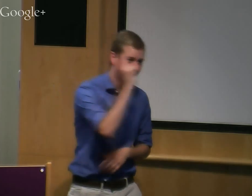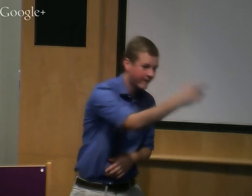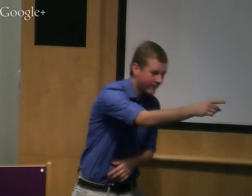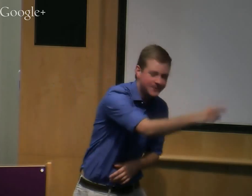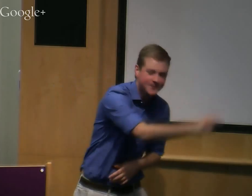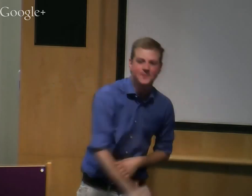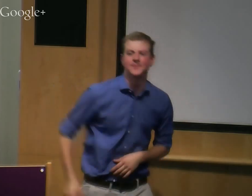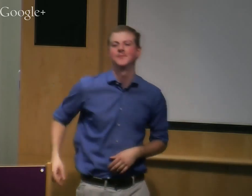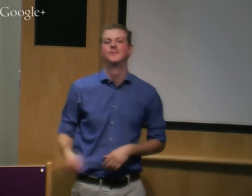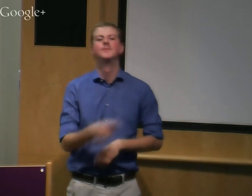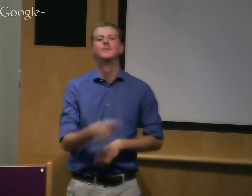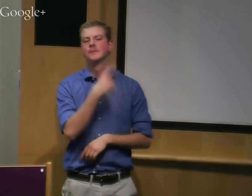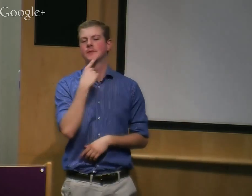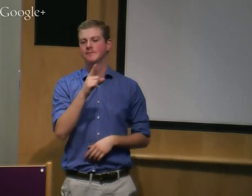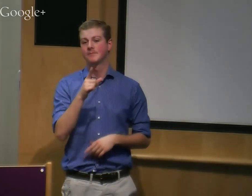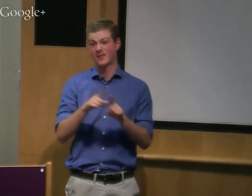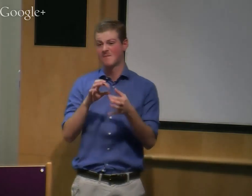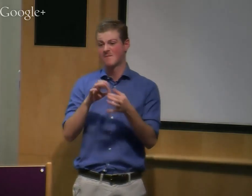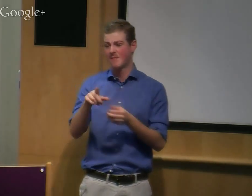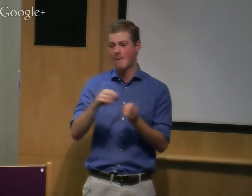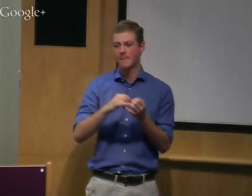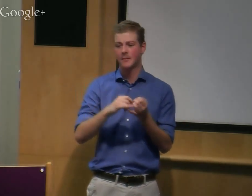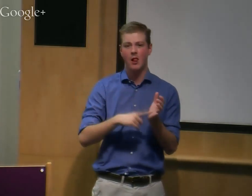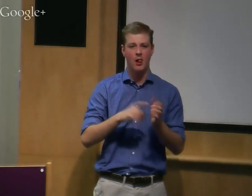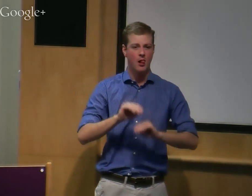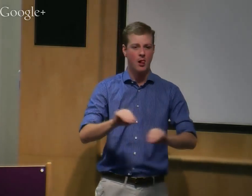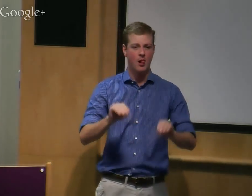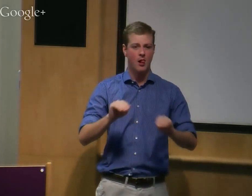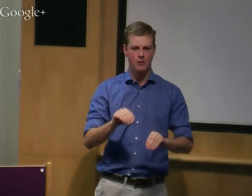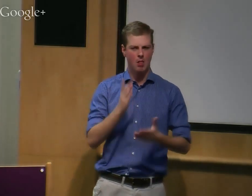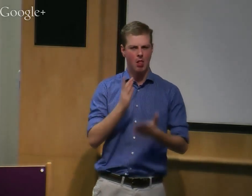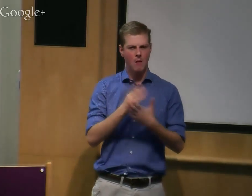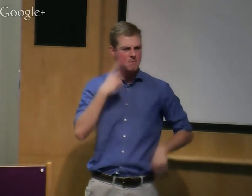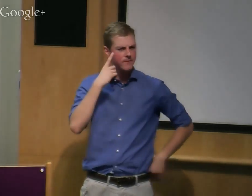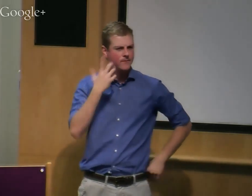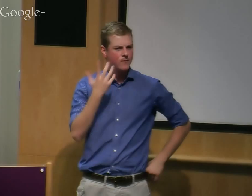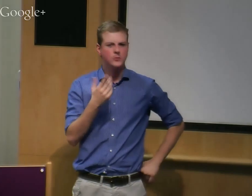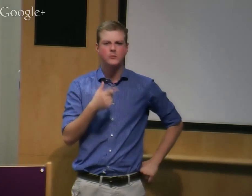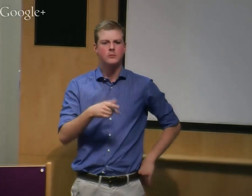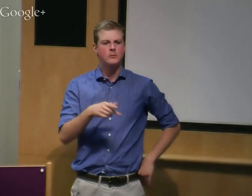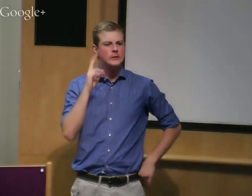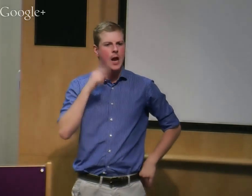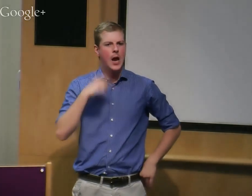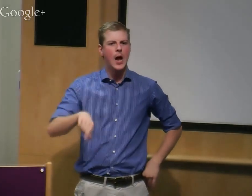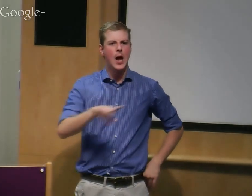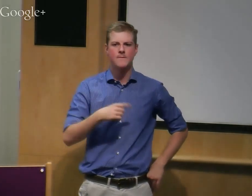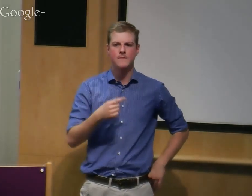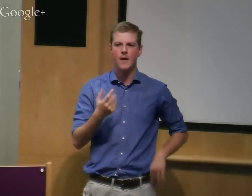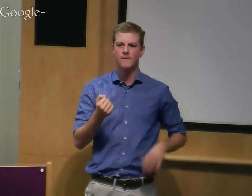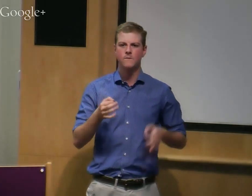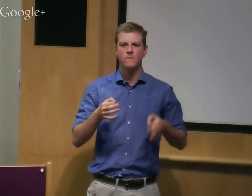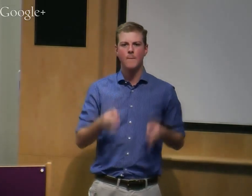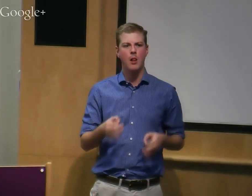to talk to Ramon, credit Ramon Wolf, who's actually working here today. What's really